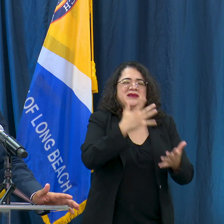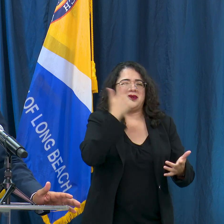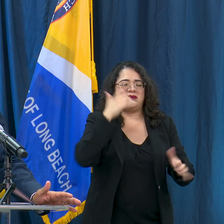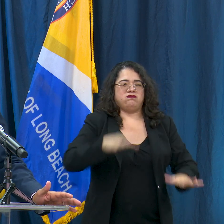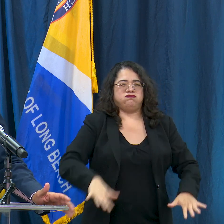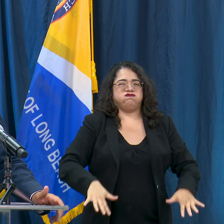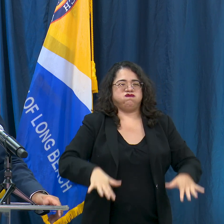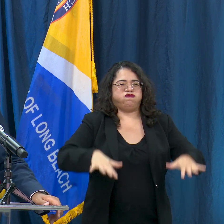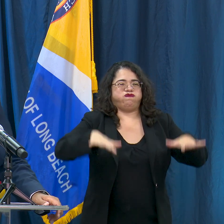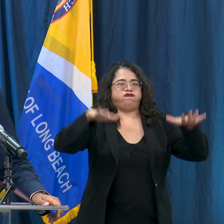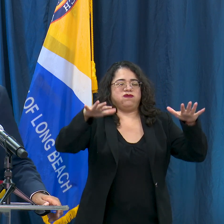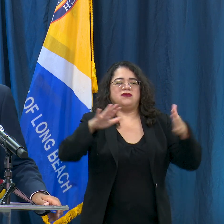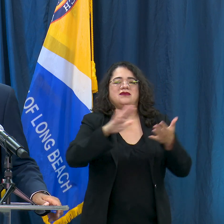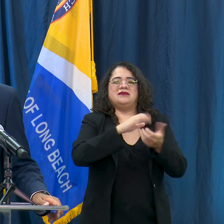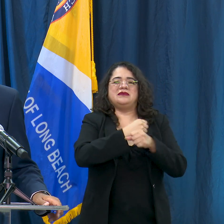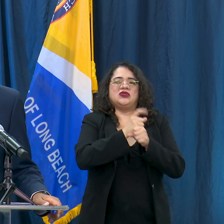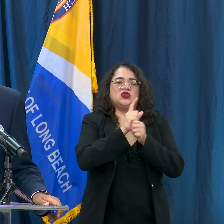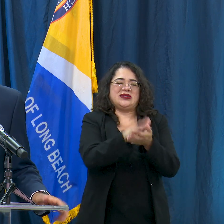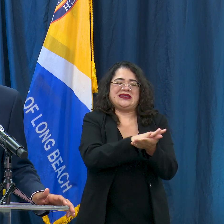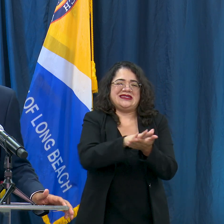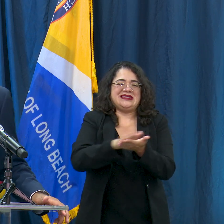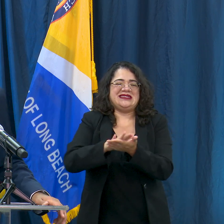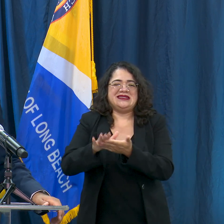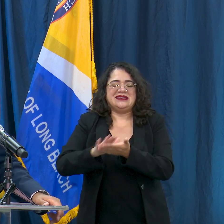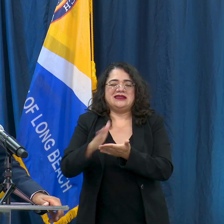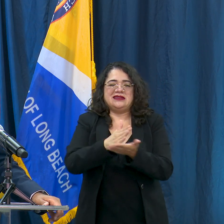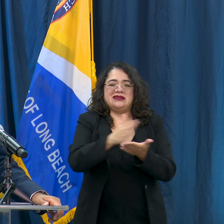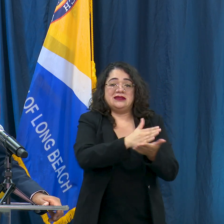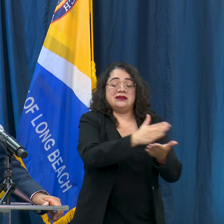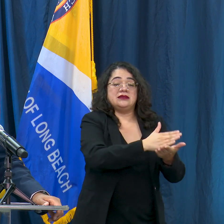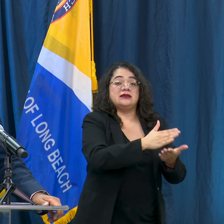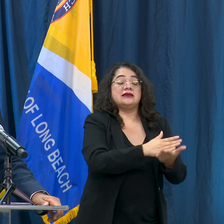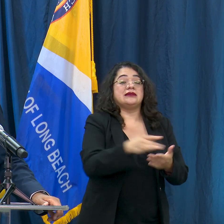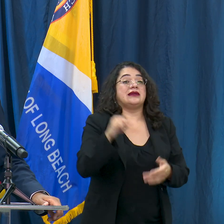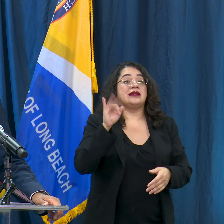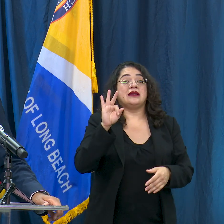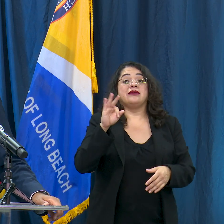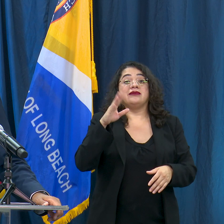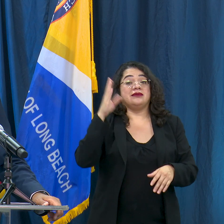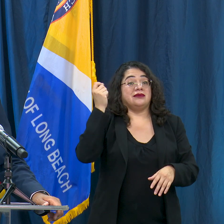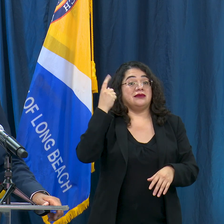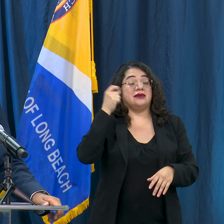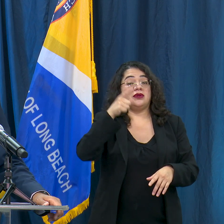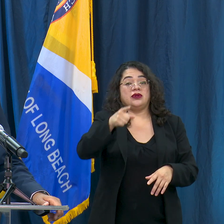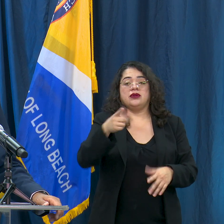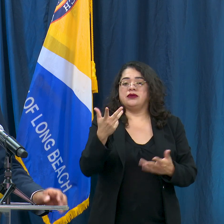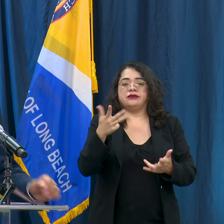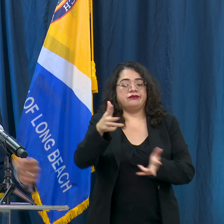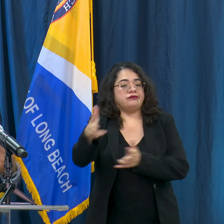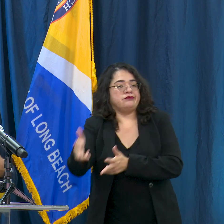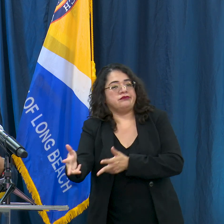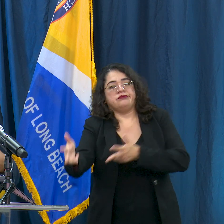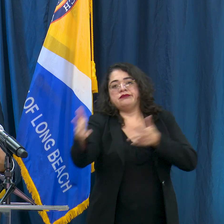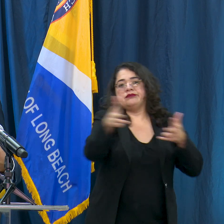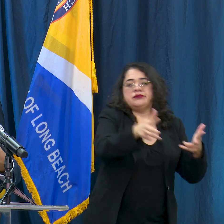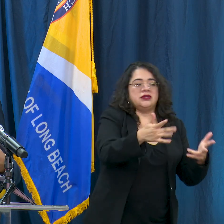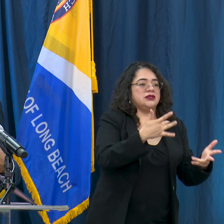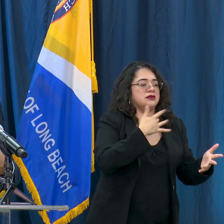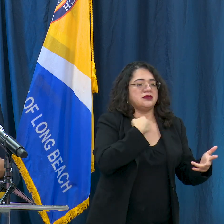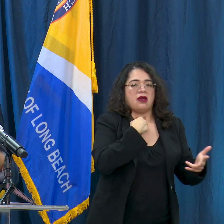to ensure that streets are clean. But we also made sure that if someone received a citation, that you